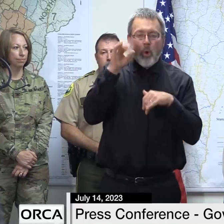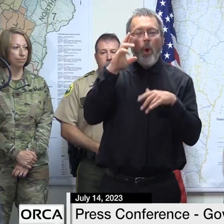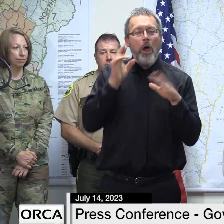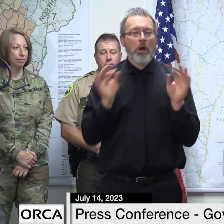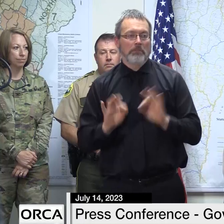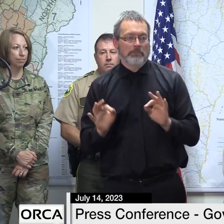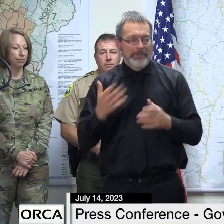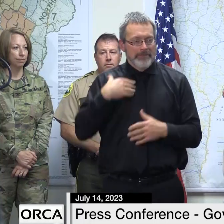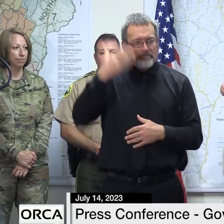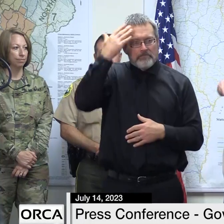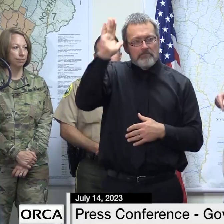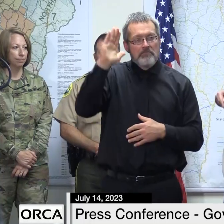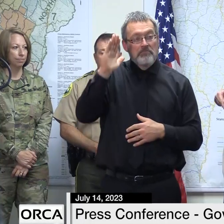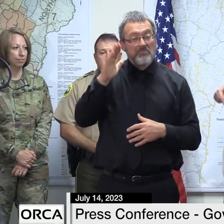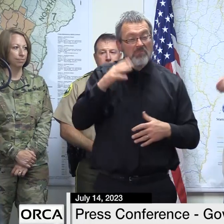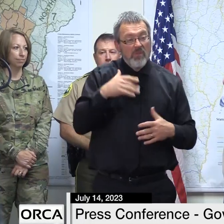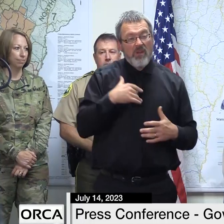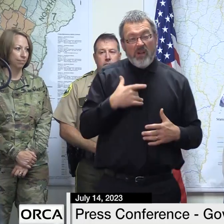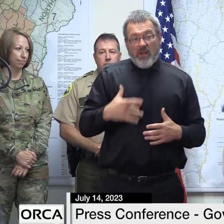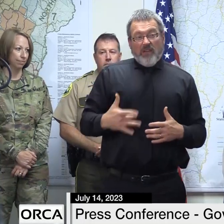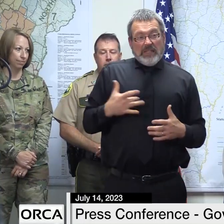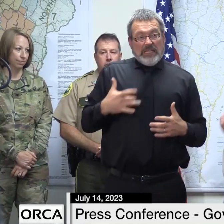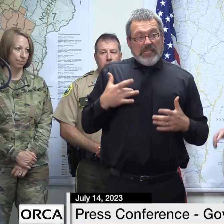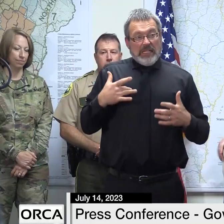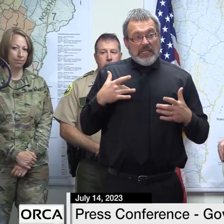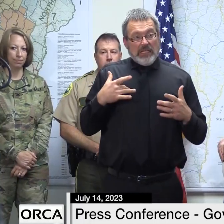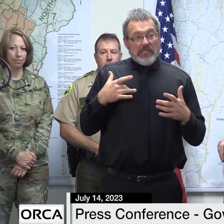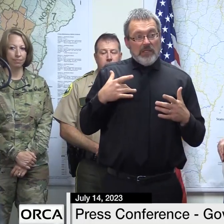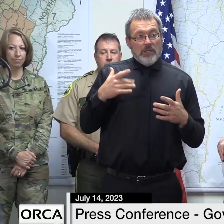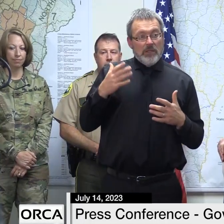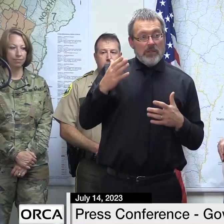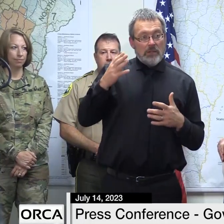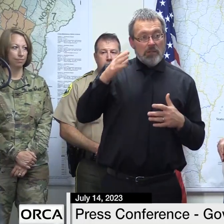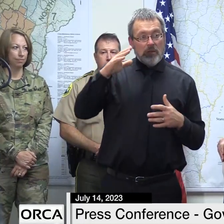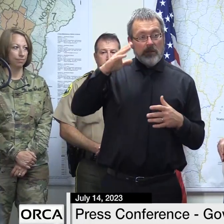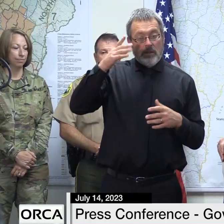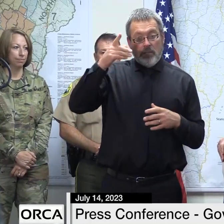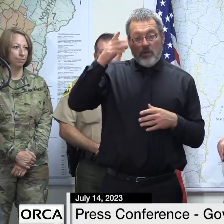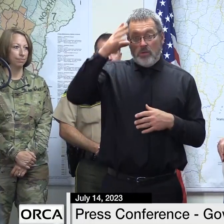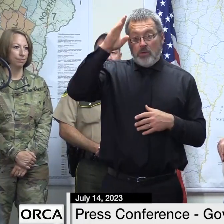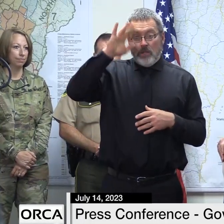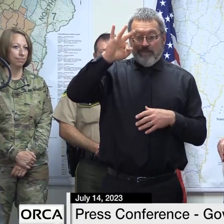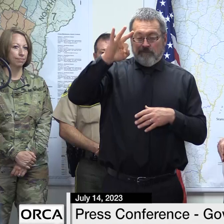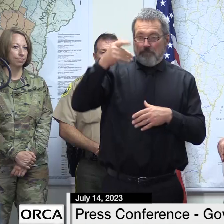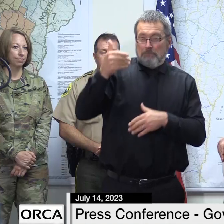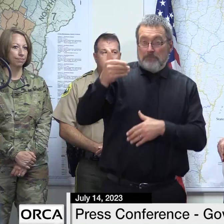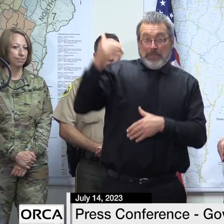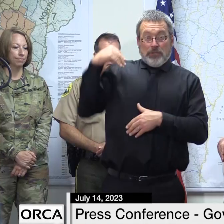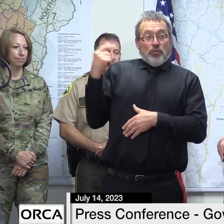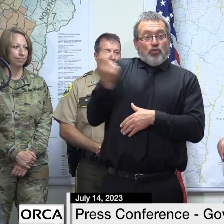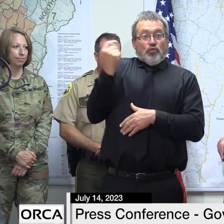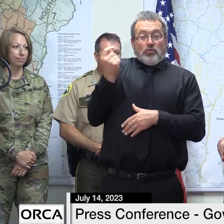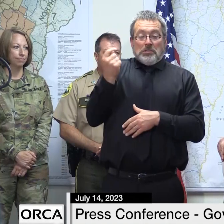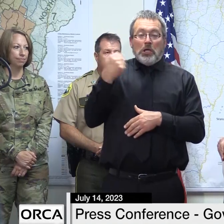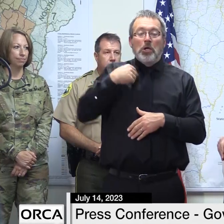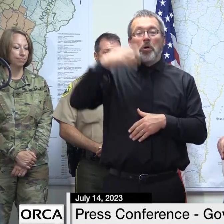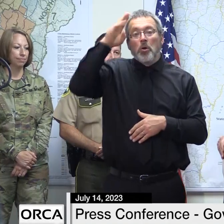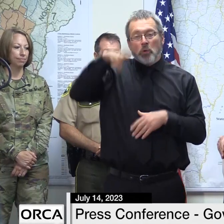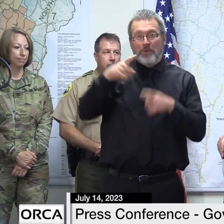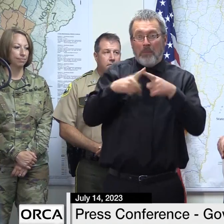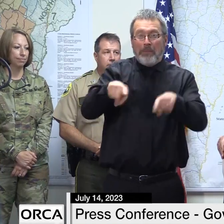we didn't know 3 days ago about this one that we experienced last night. So again, we will